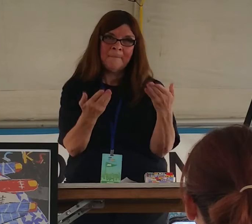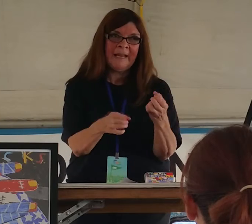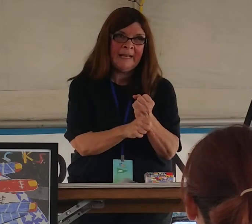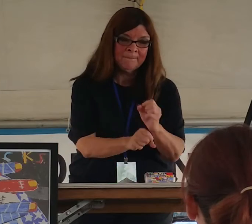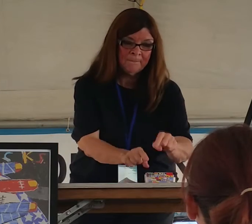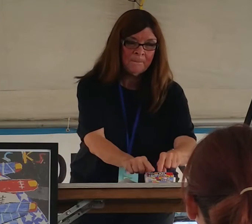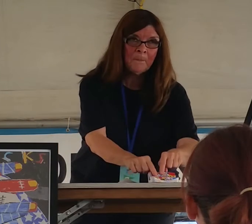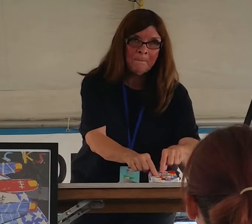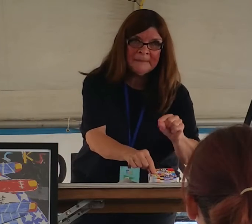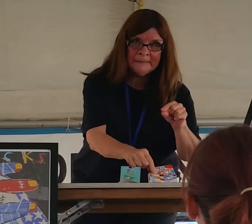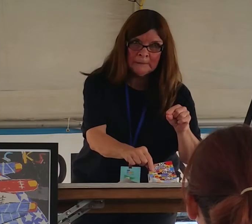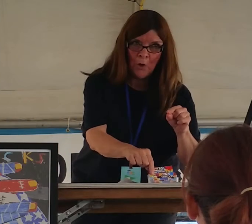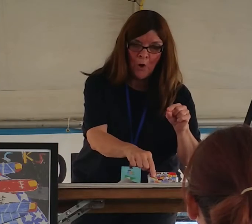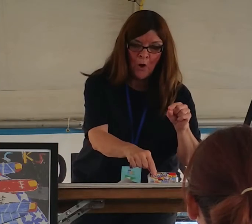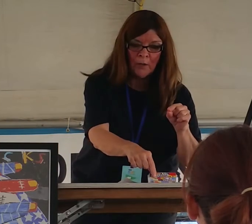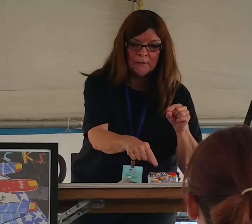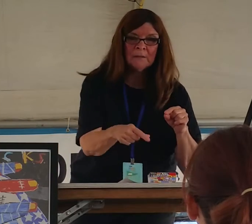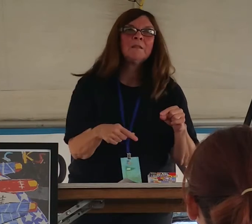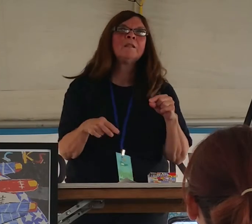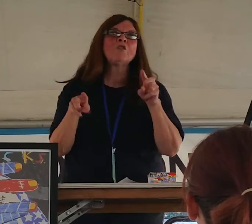of my paintings, please come and get one.